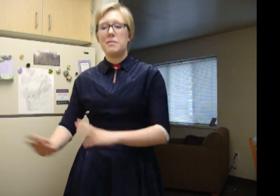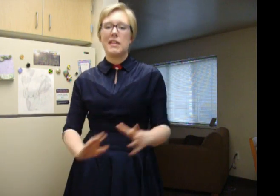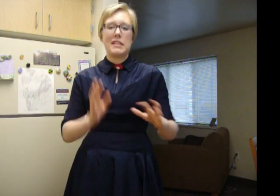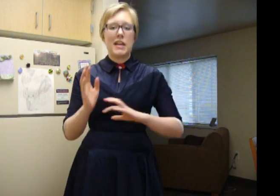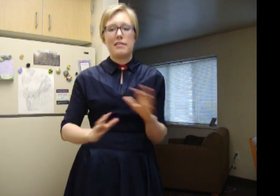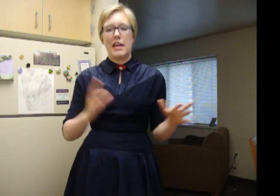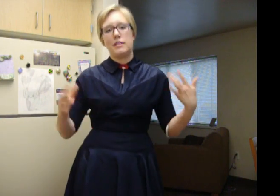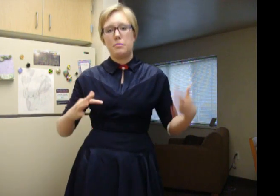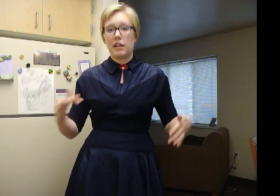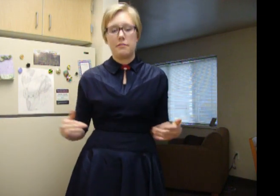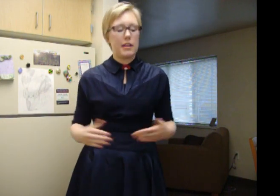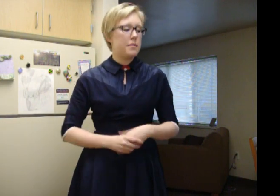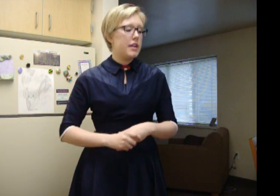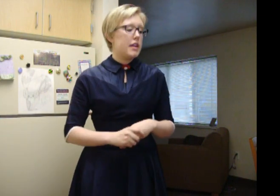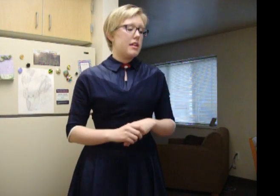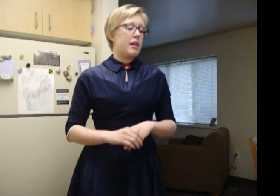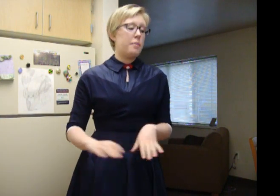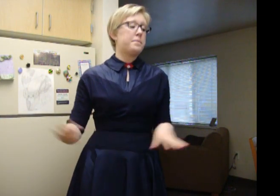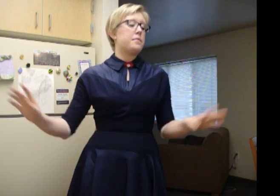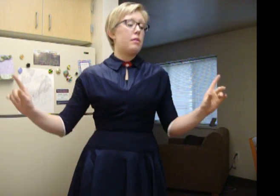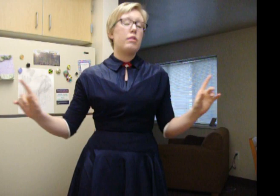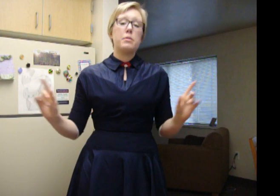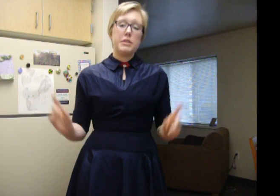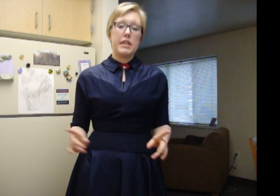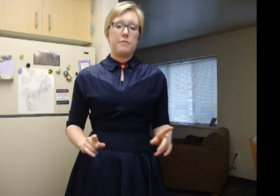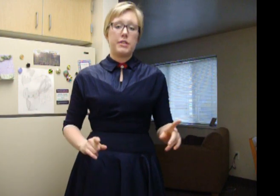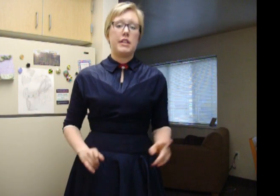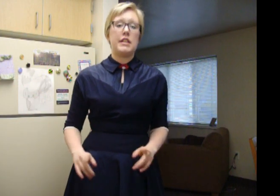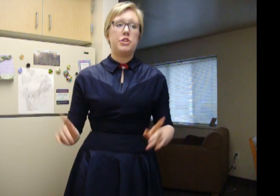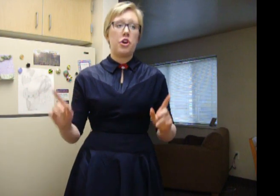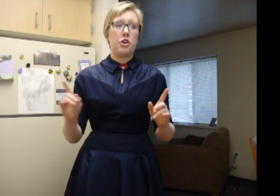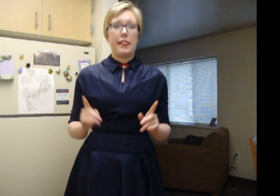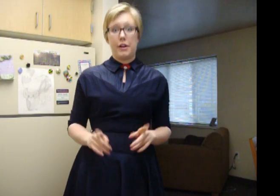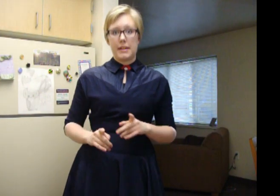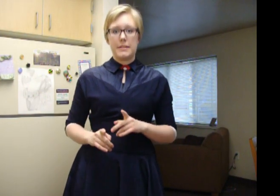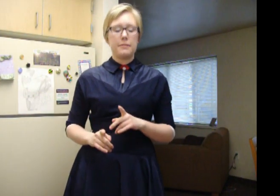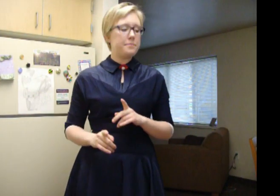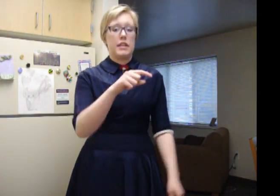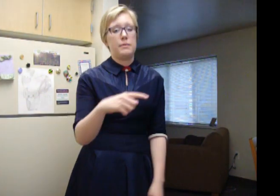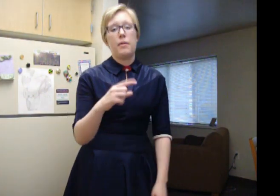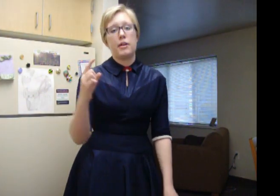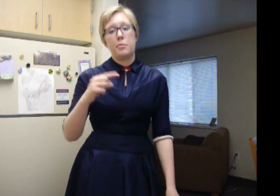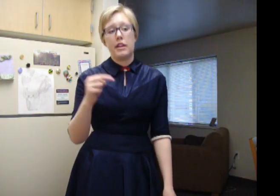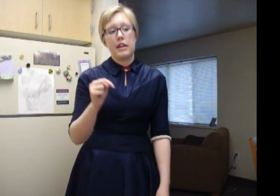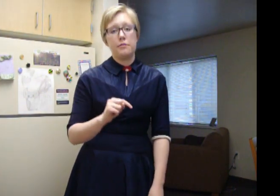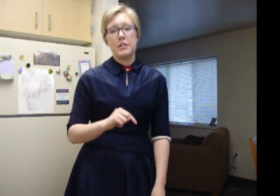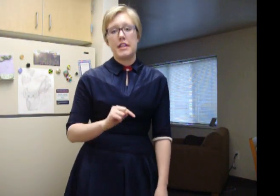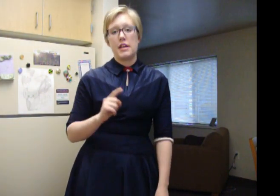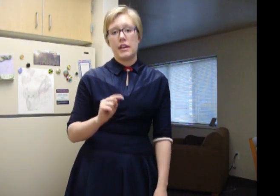music is kind of like a subjective thing. What I'm mostly going to focus on is her lyrics. That's my water boiling for tea, in case